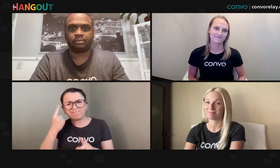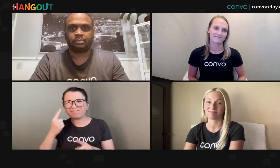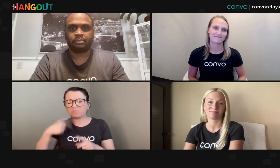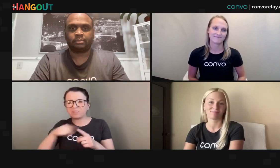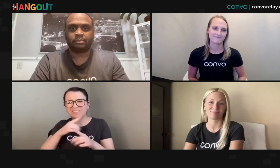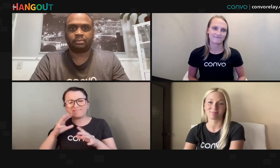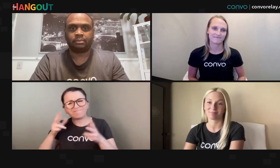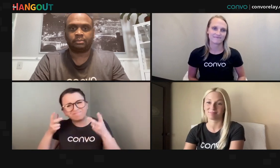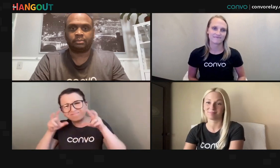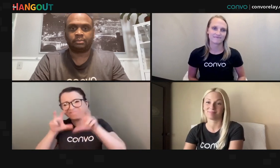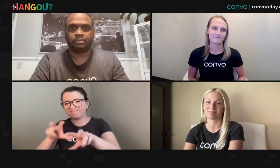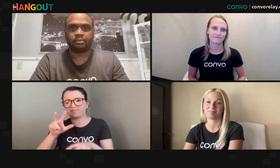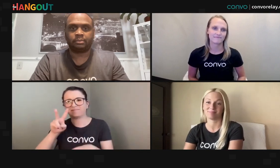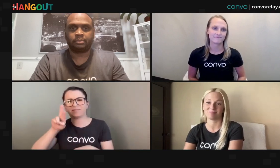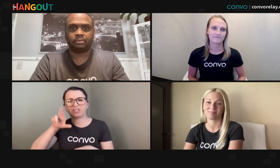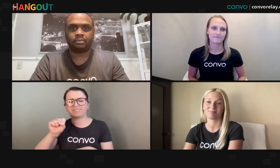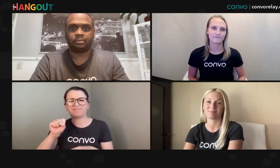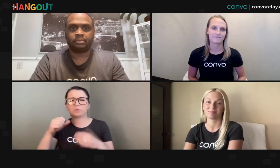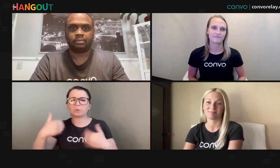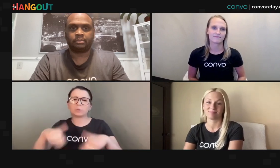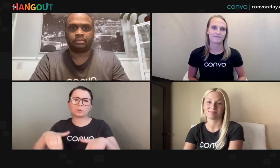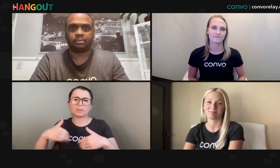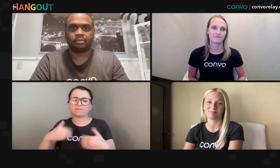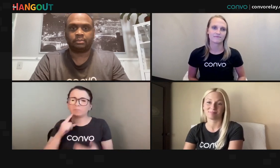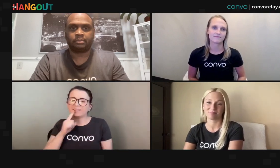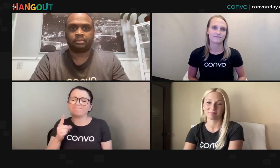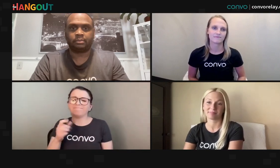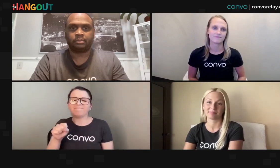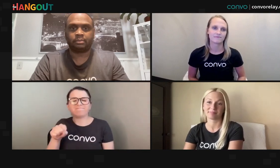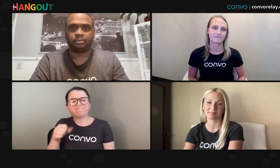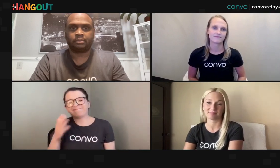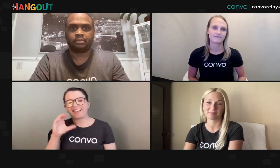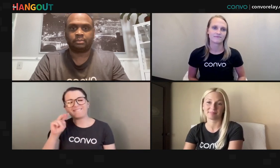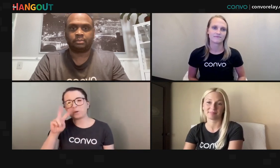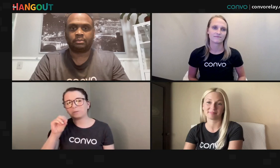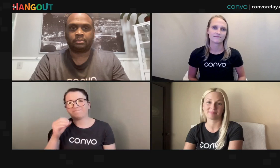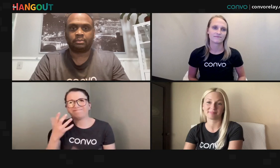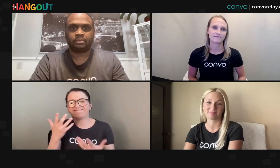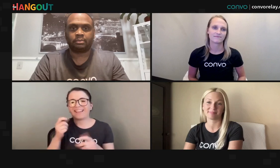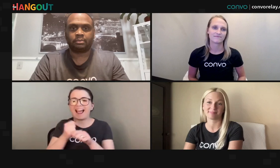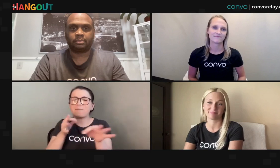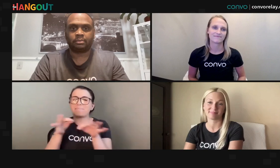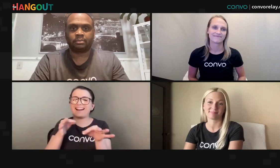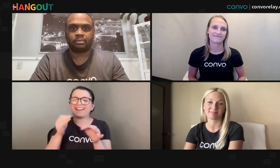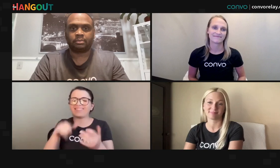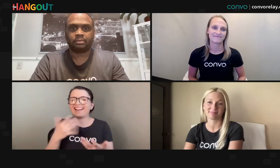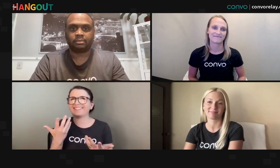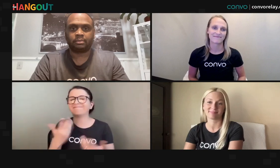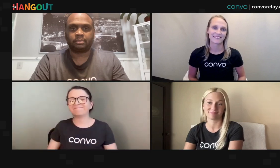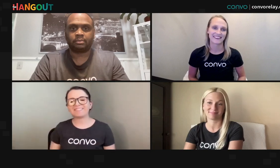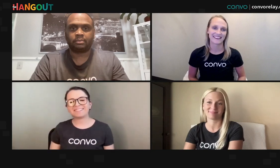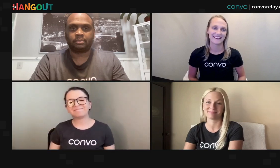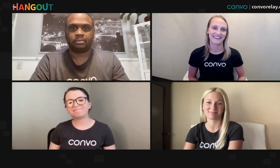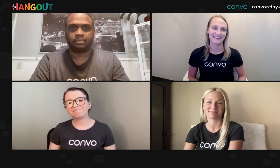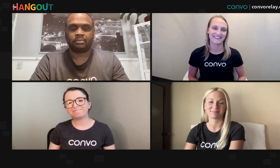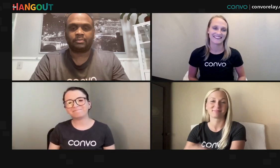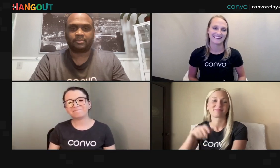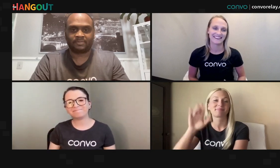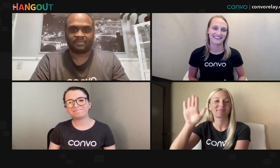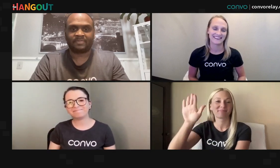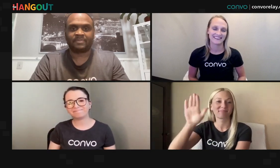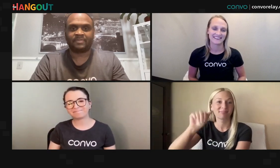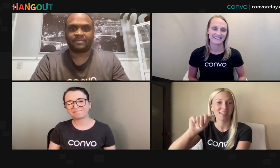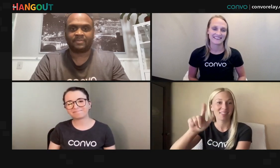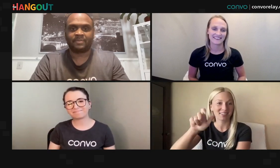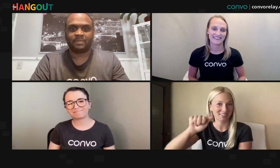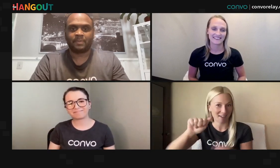in us, and it's a small business, but we really invest into VRS. And Convo is it's just hard